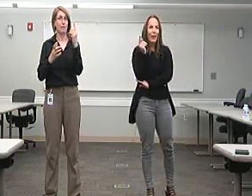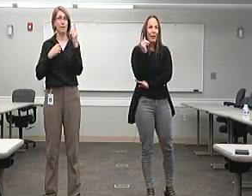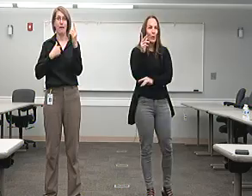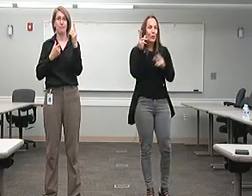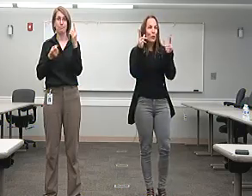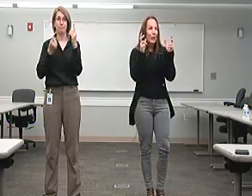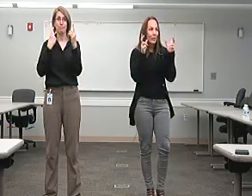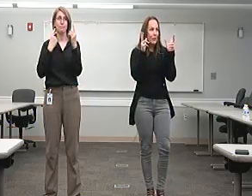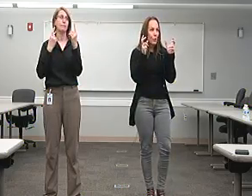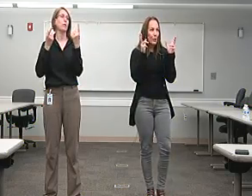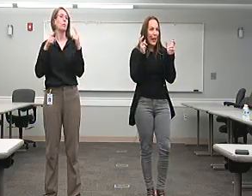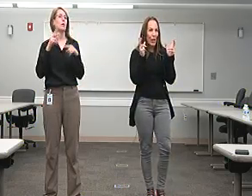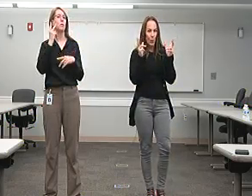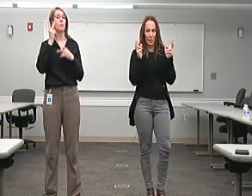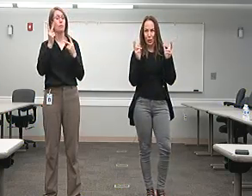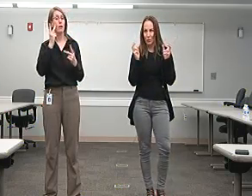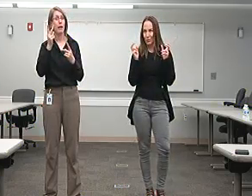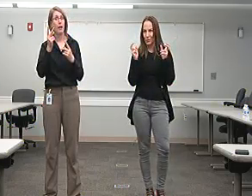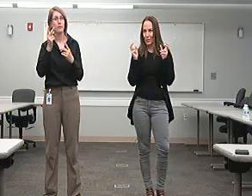visual language,